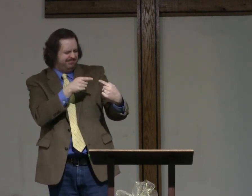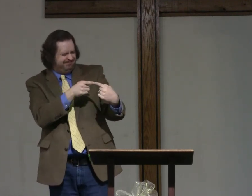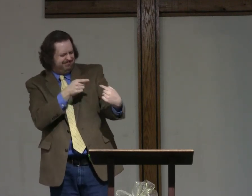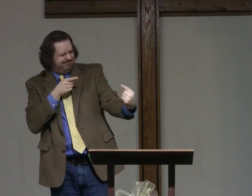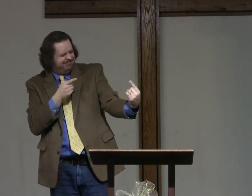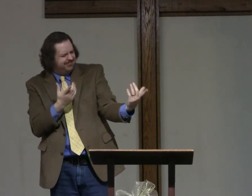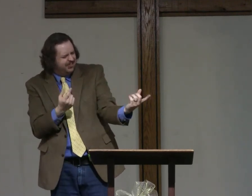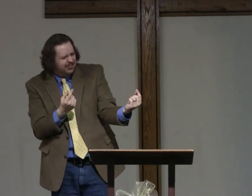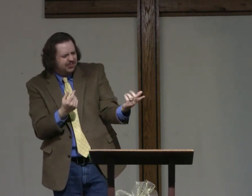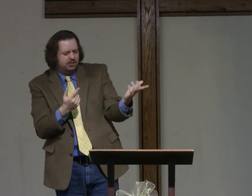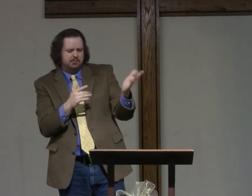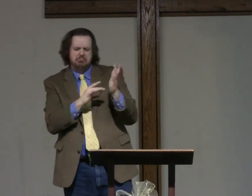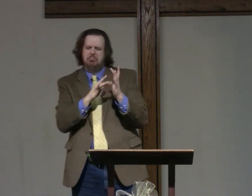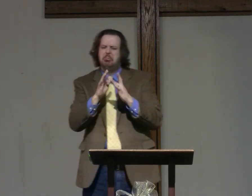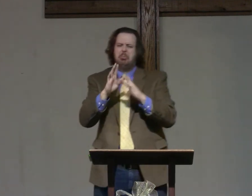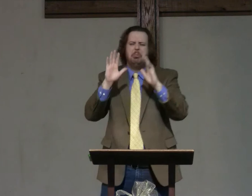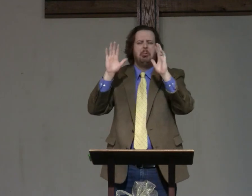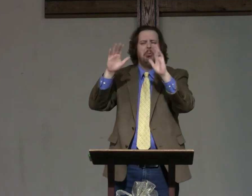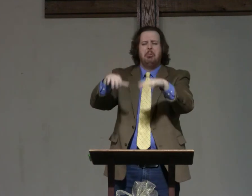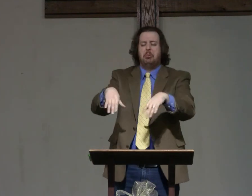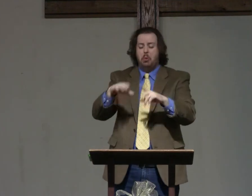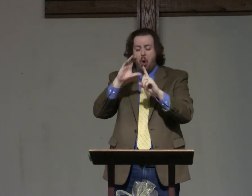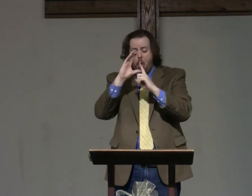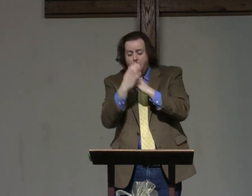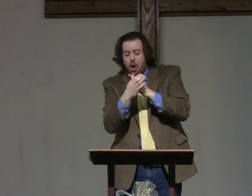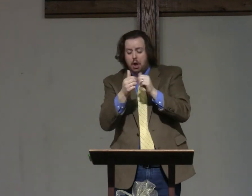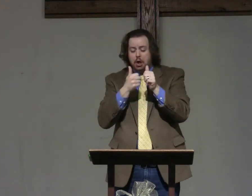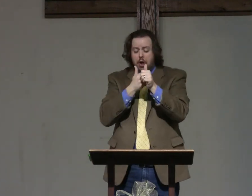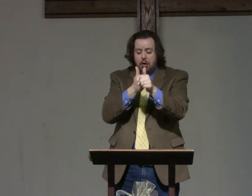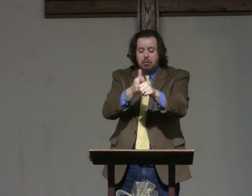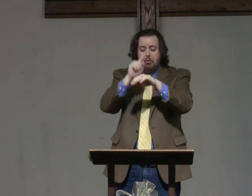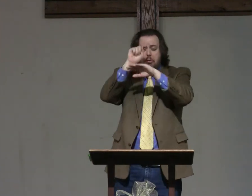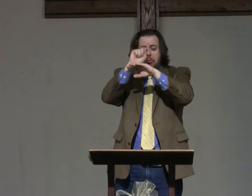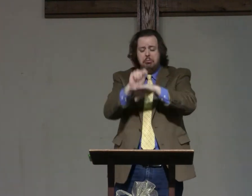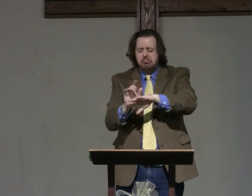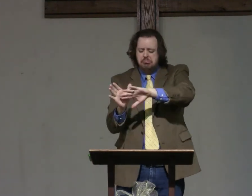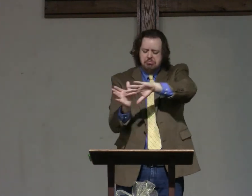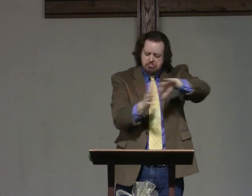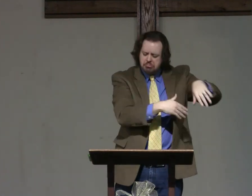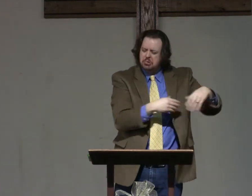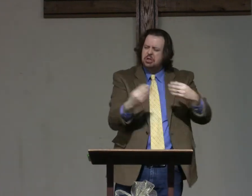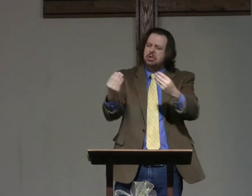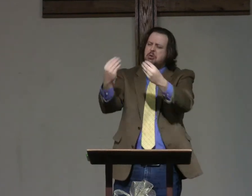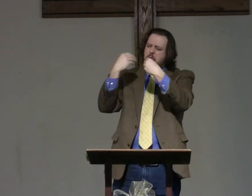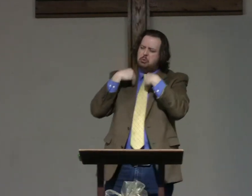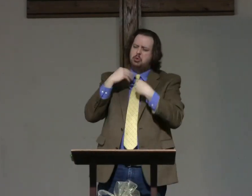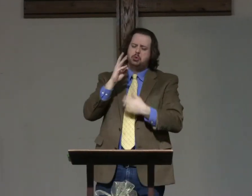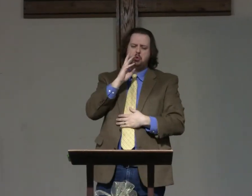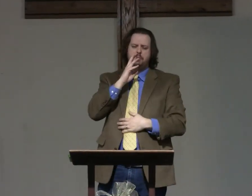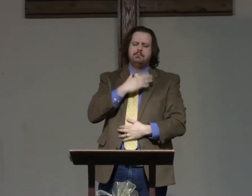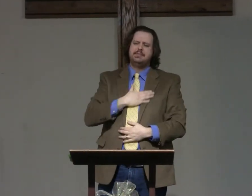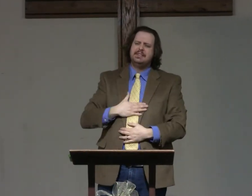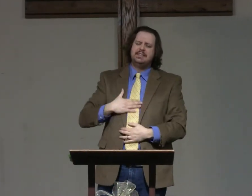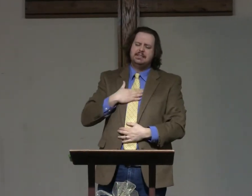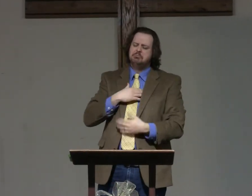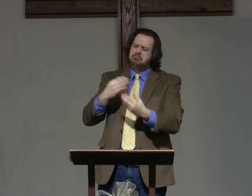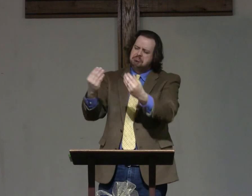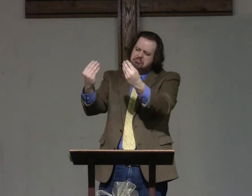Because the Jews think that they are so holy and perfect and that we are sinners. Jesus said, never mind